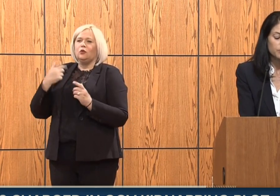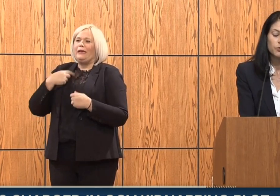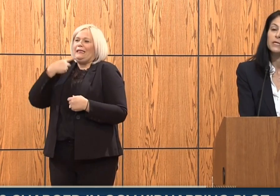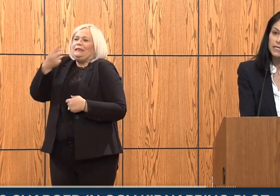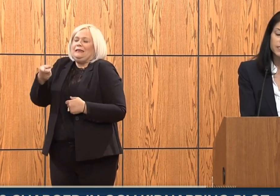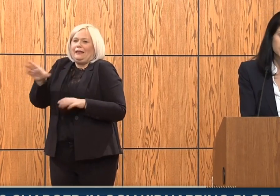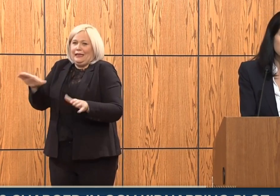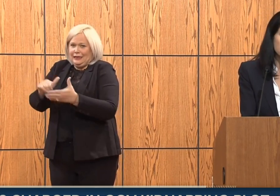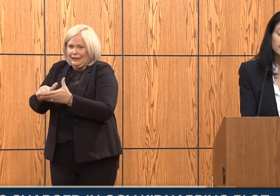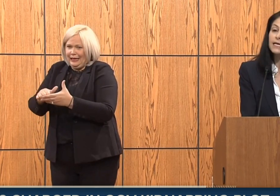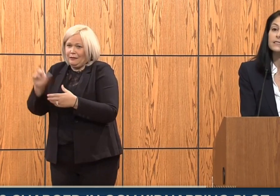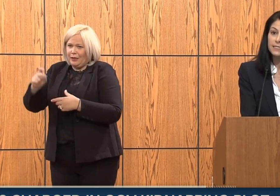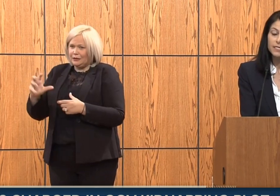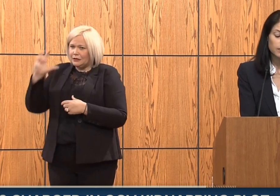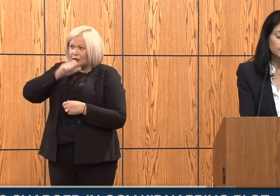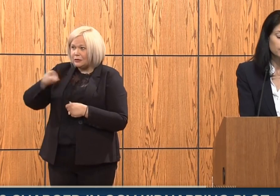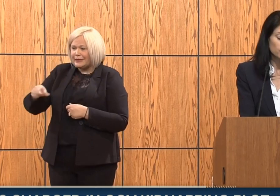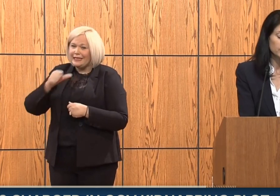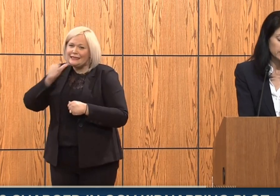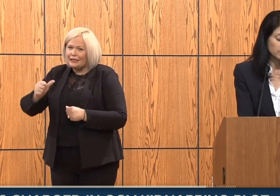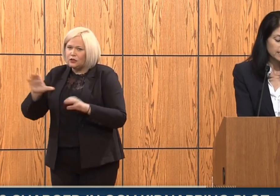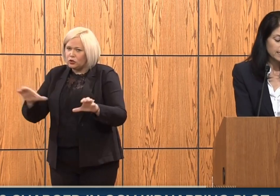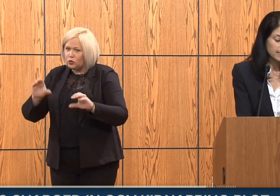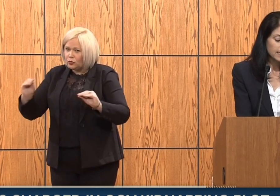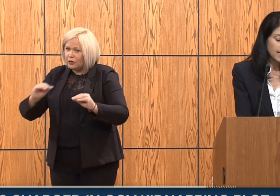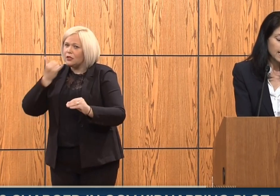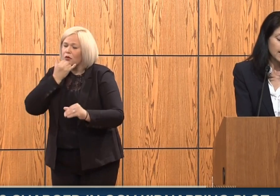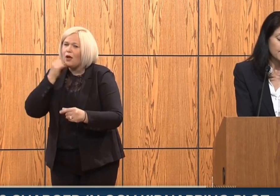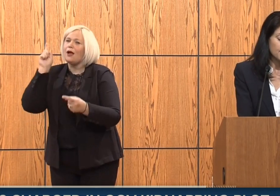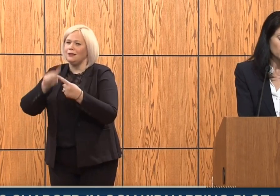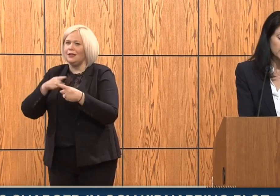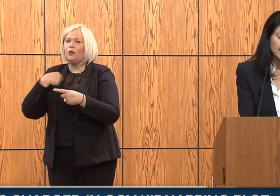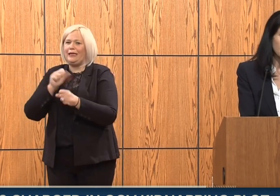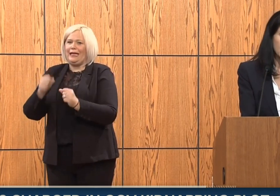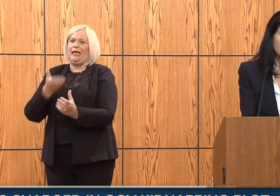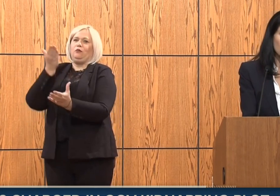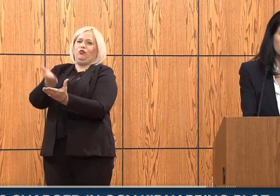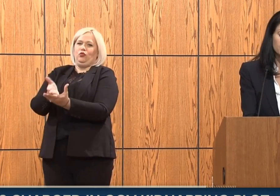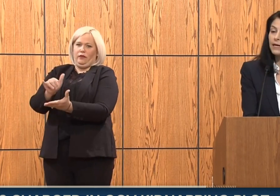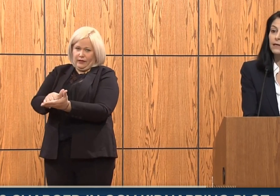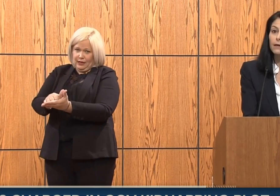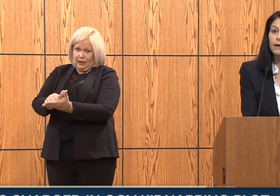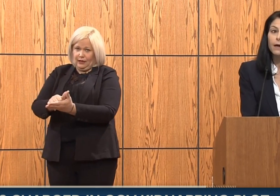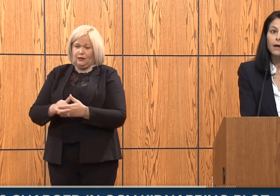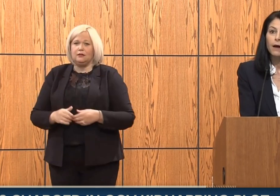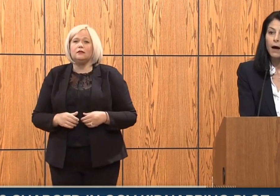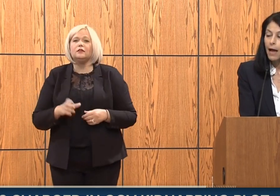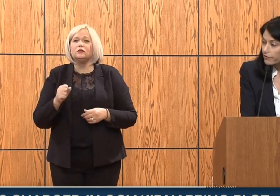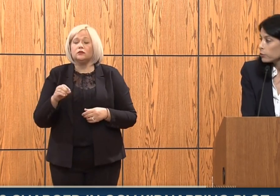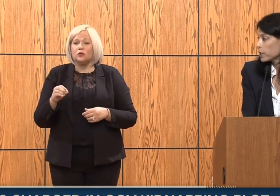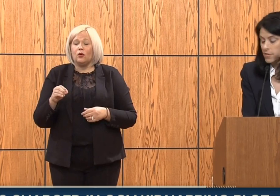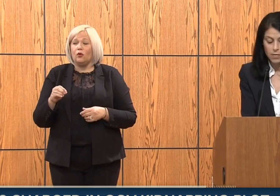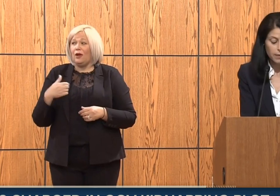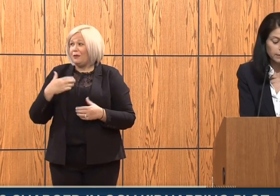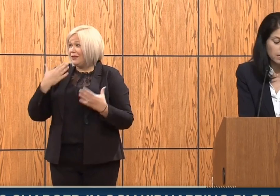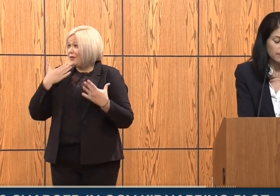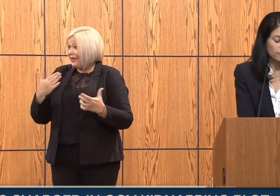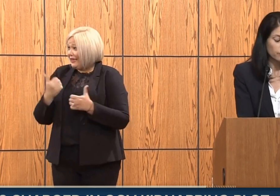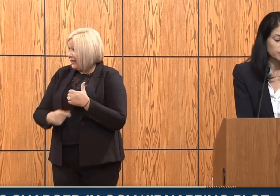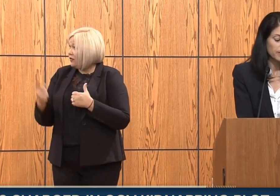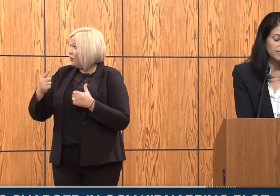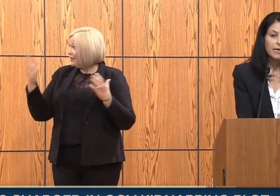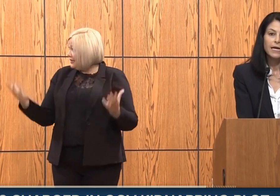and the defendants are presumed innocent unless and until proven guilty. But with that, I want to thank everyone up